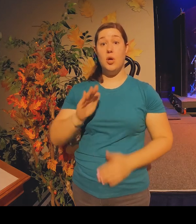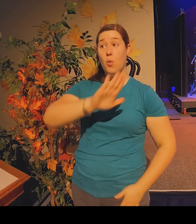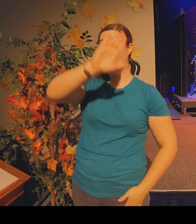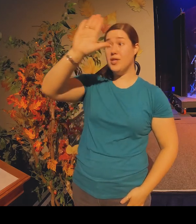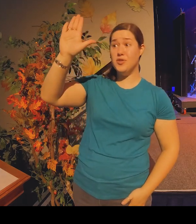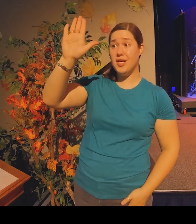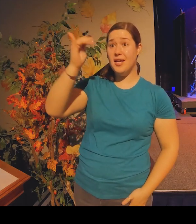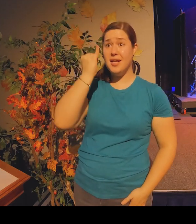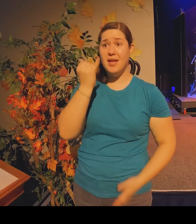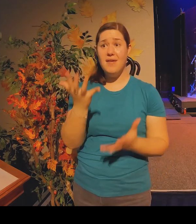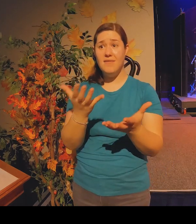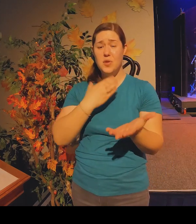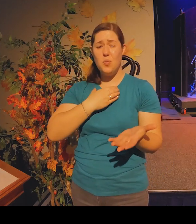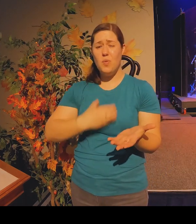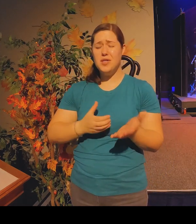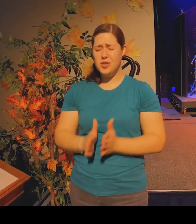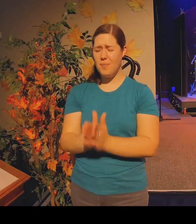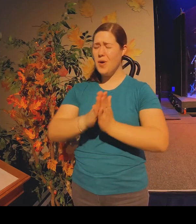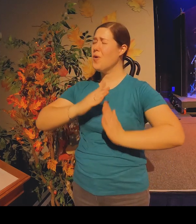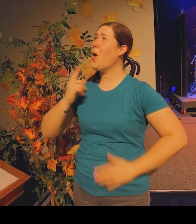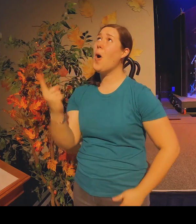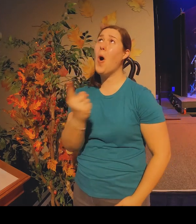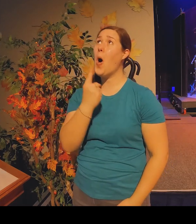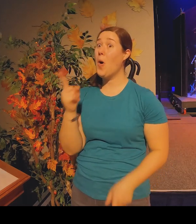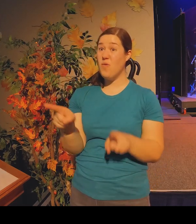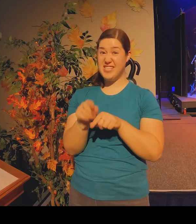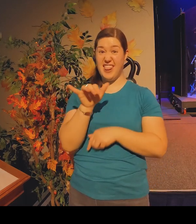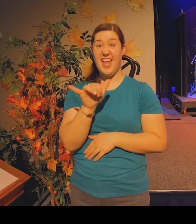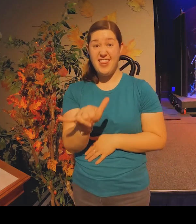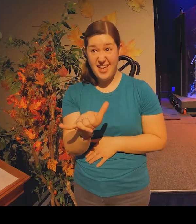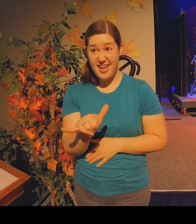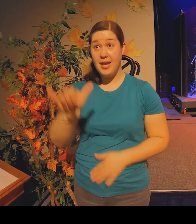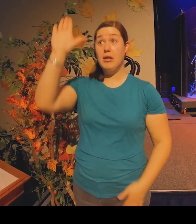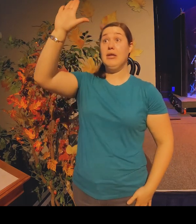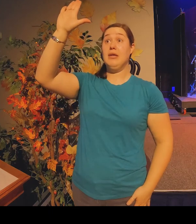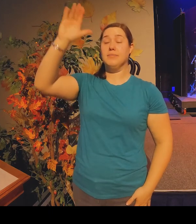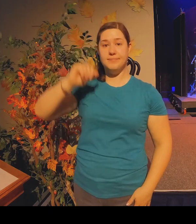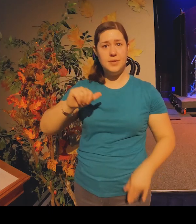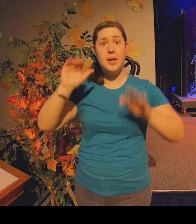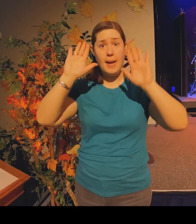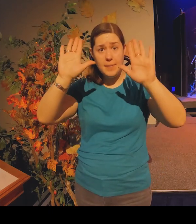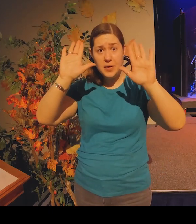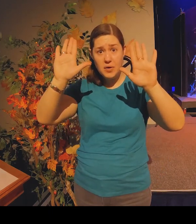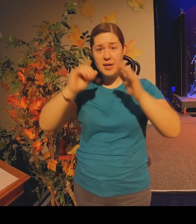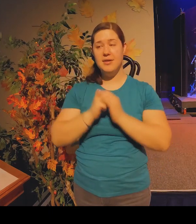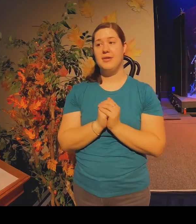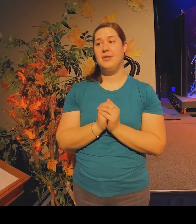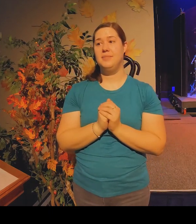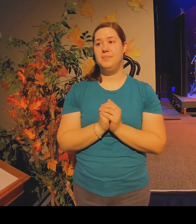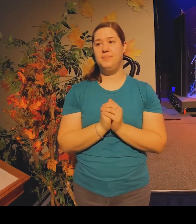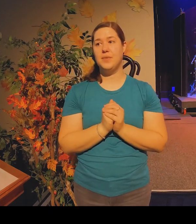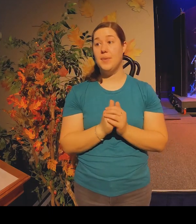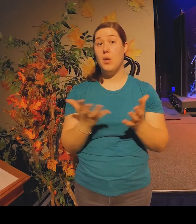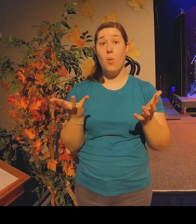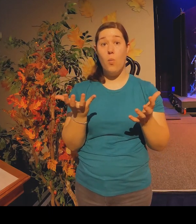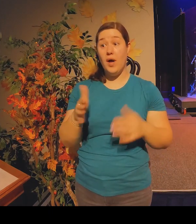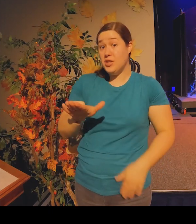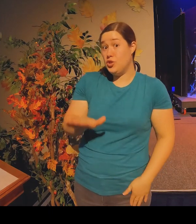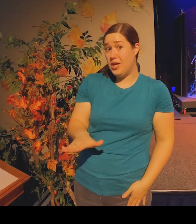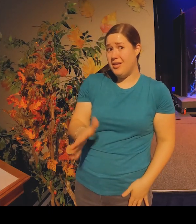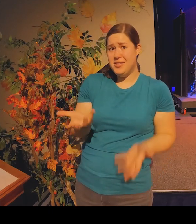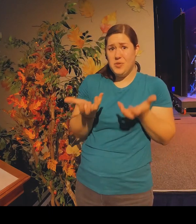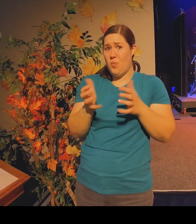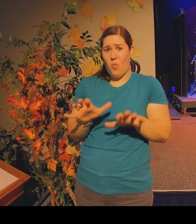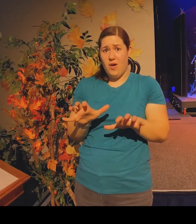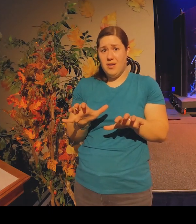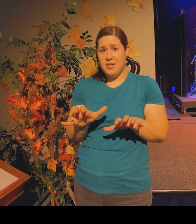that? Wouldn't that be great? I mean, what child does not want a parent to always say yes, right?